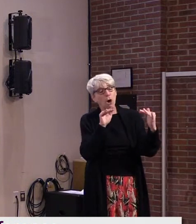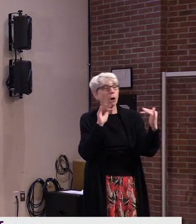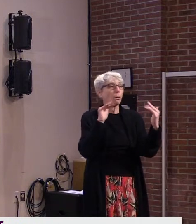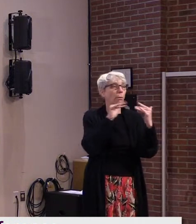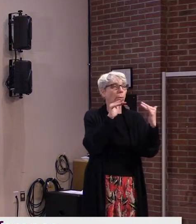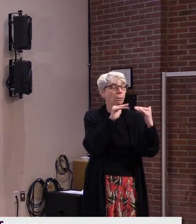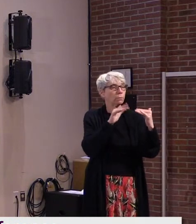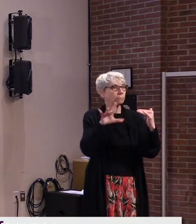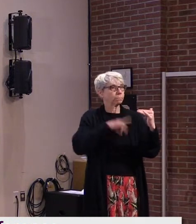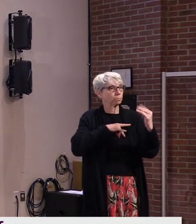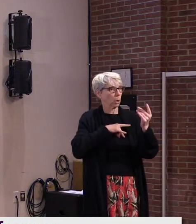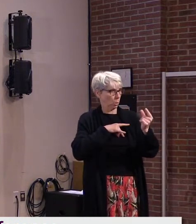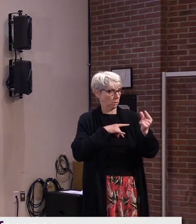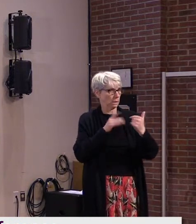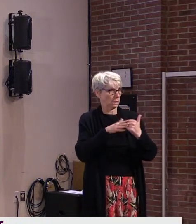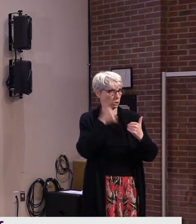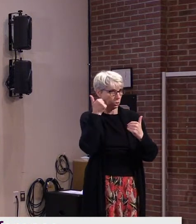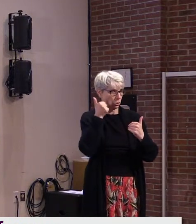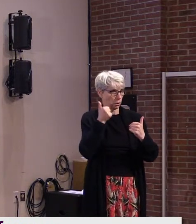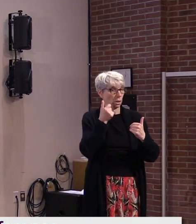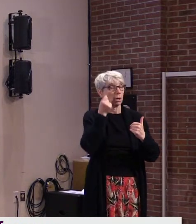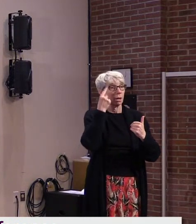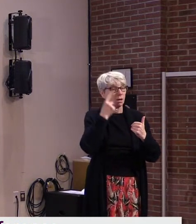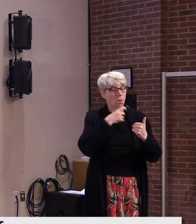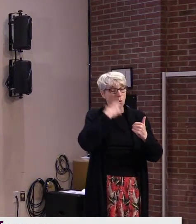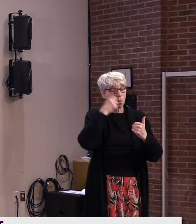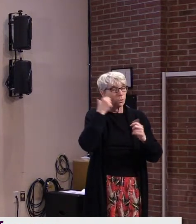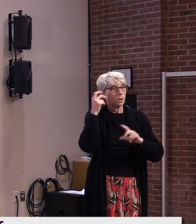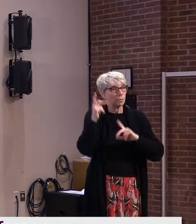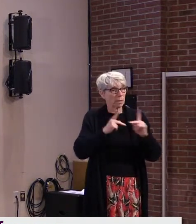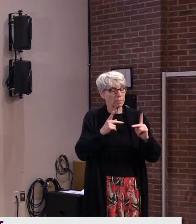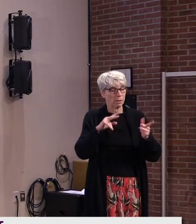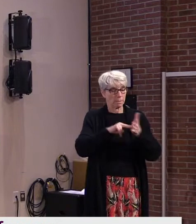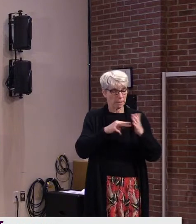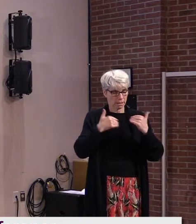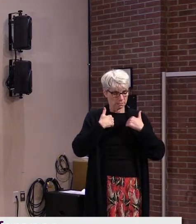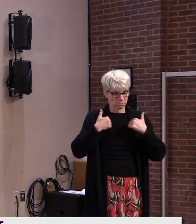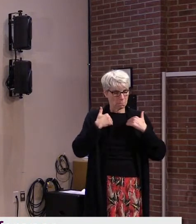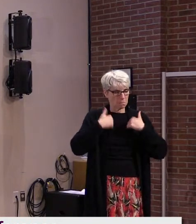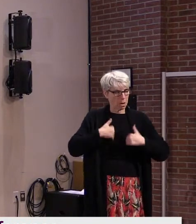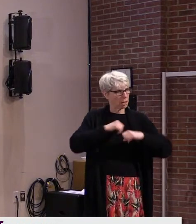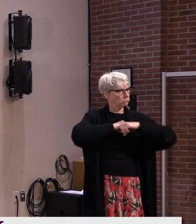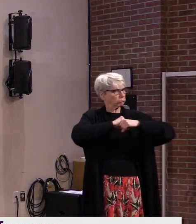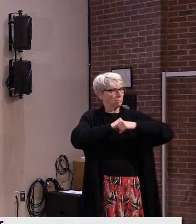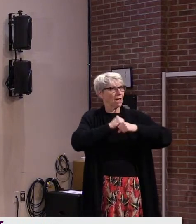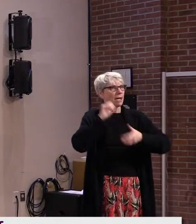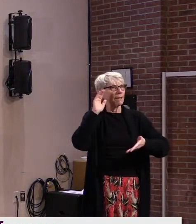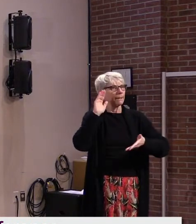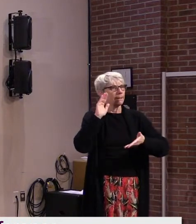immunity may be waning, which is why they are now among the first to be eligible for booster shots.